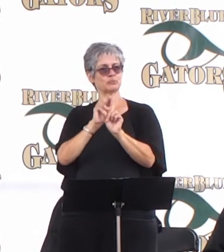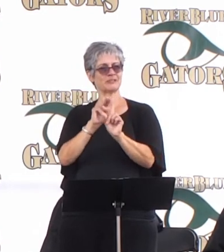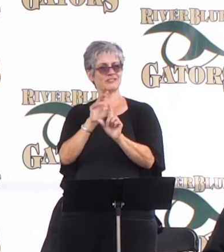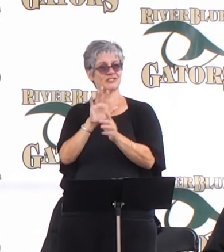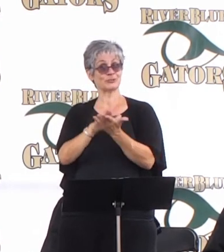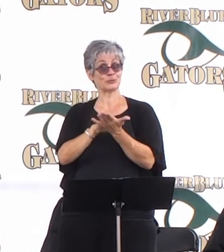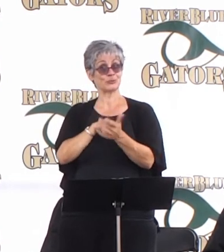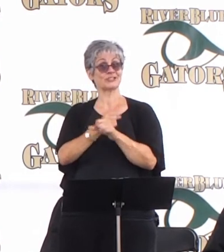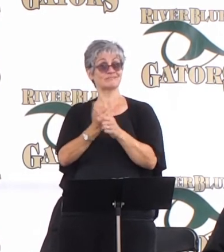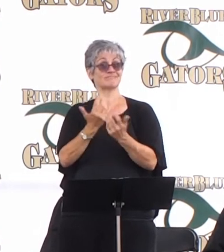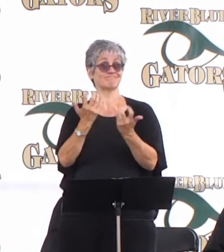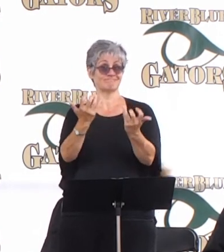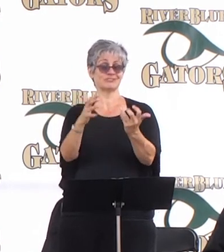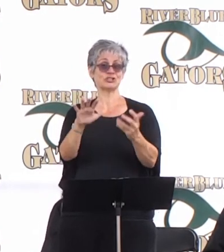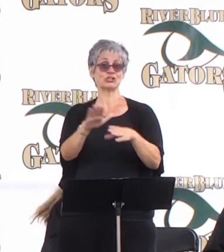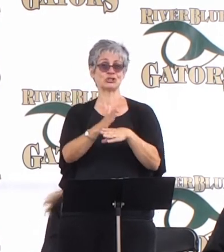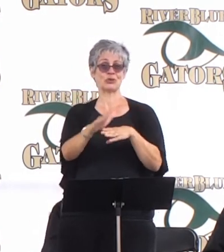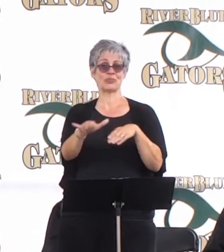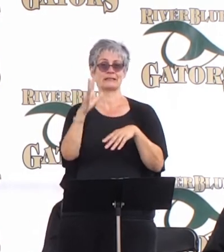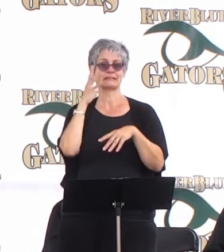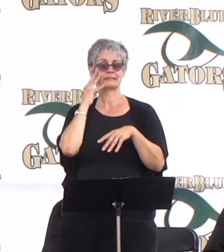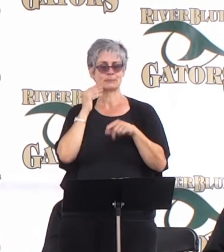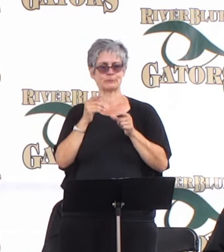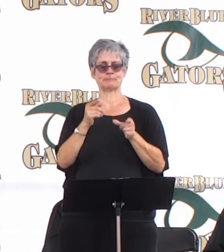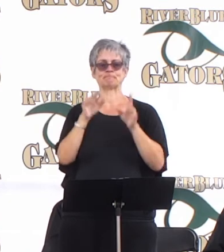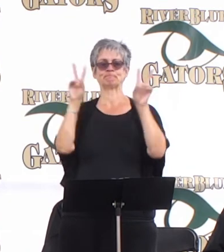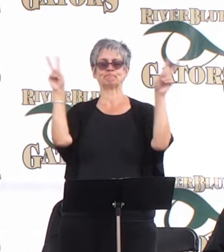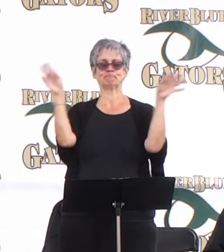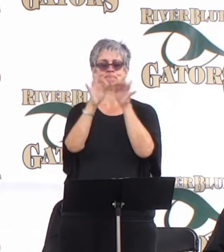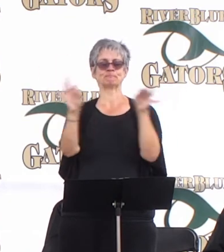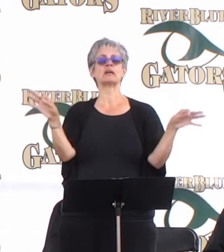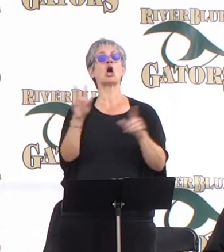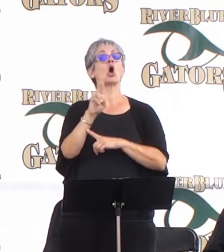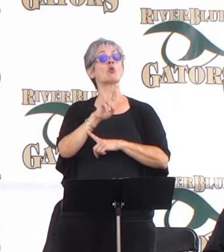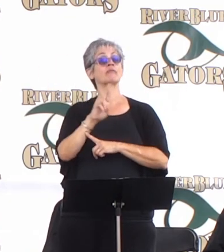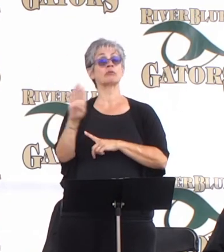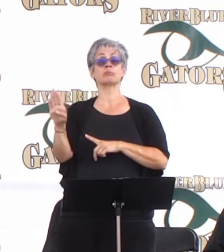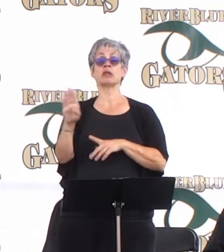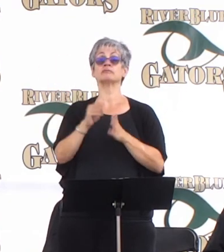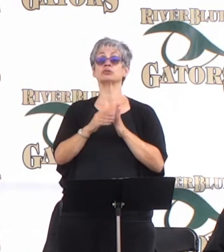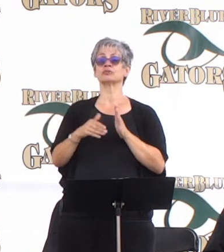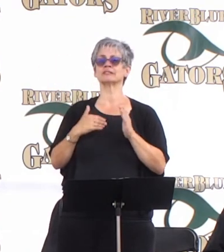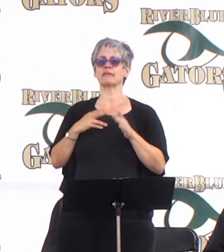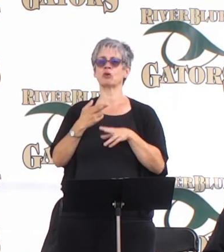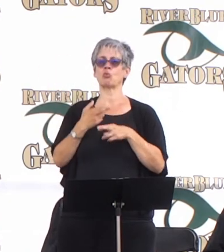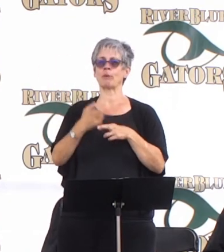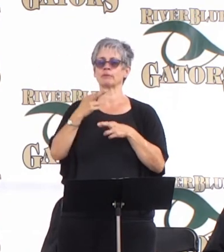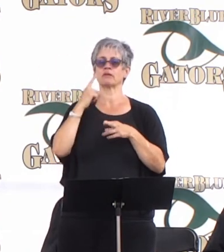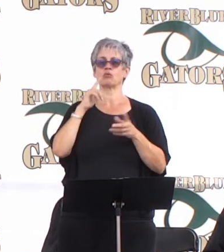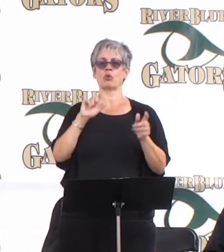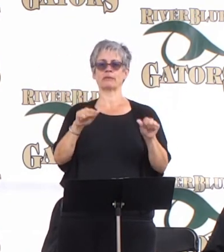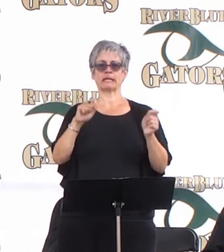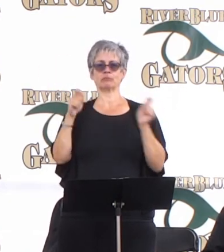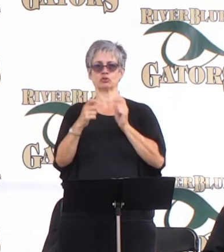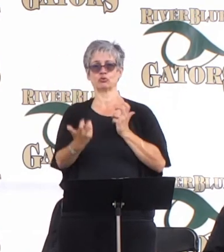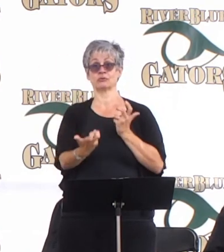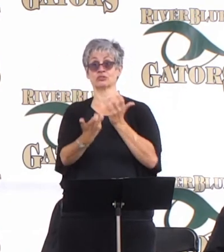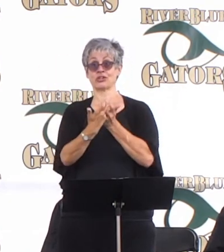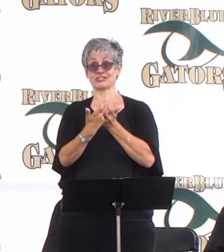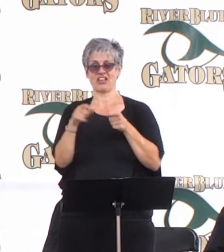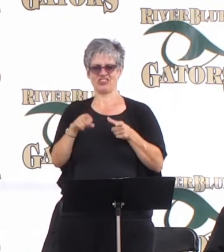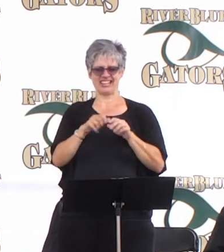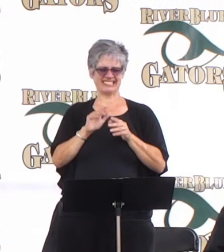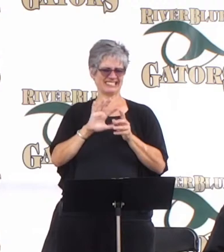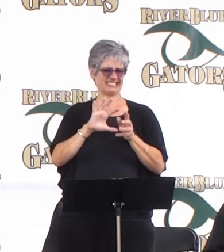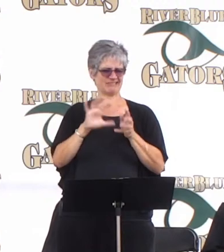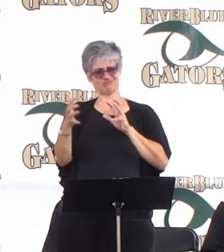students have encountered. They write the following: River Bluff students have a reputation for being adaptable. In the midst of this year's